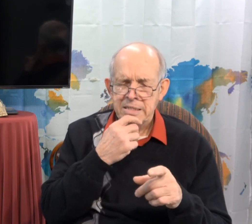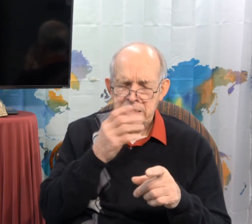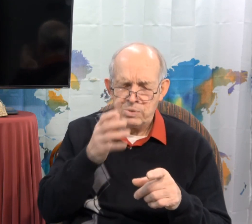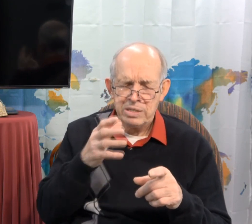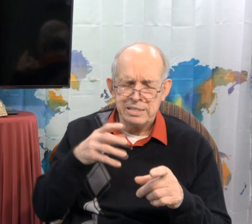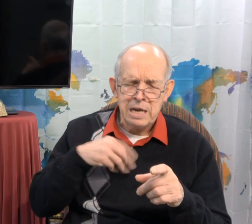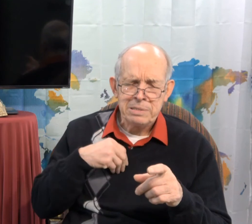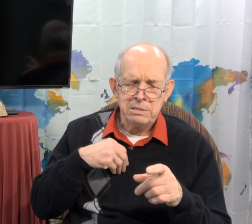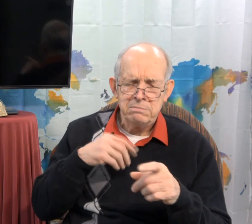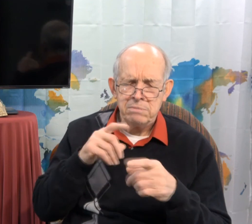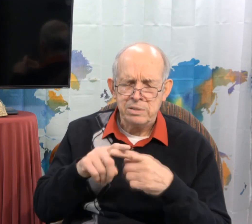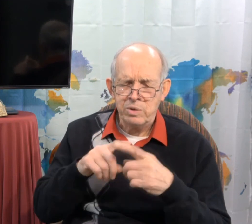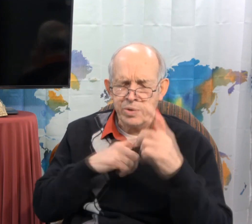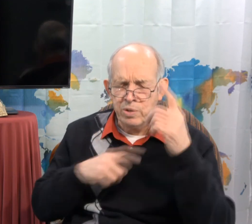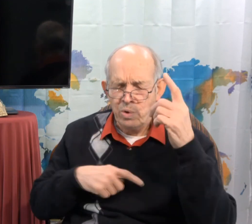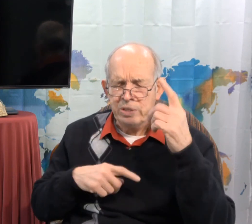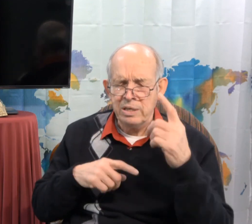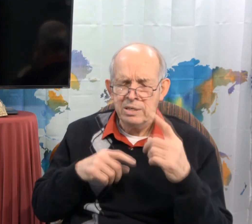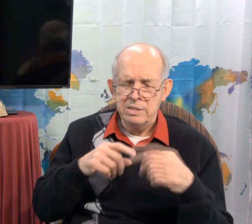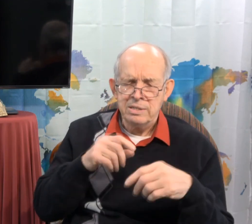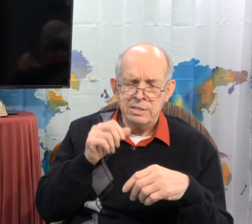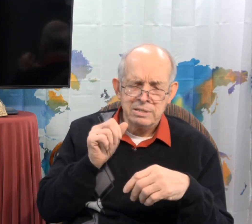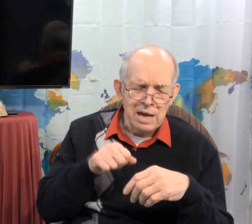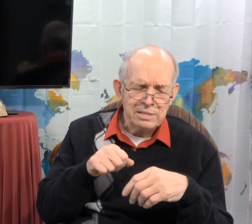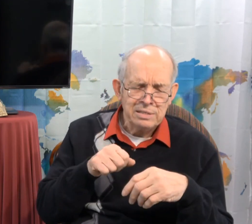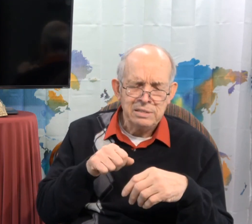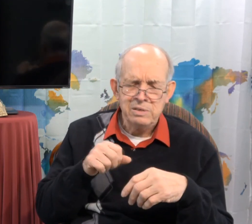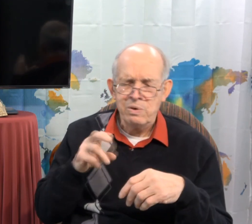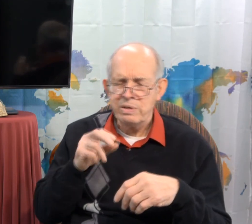we accepting the truth of the Lord, yes or no.